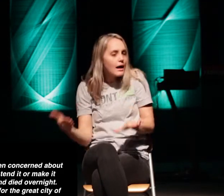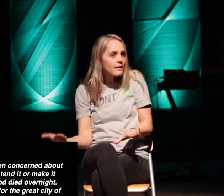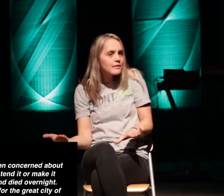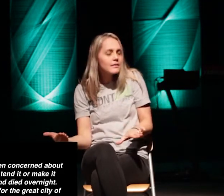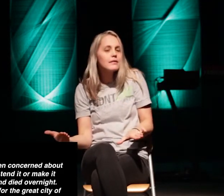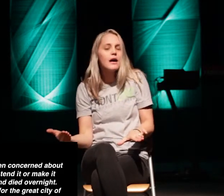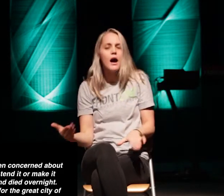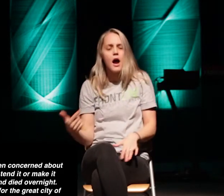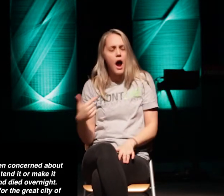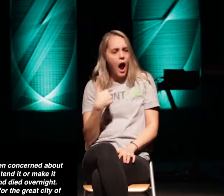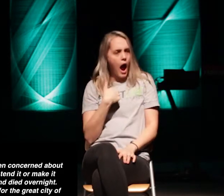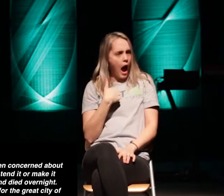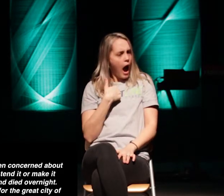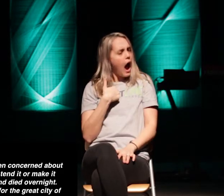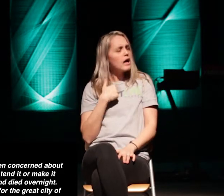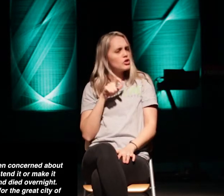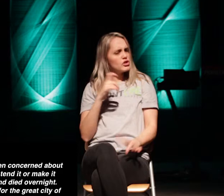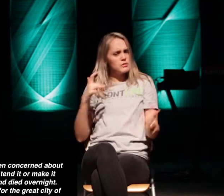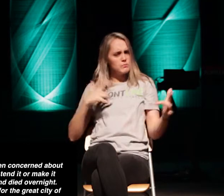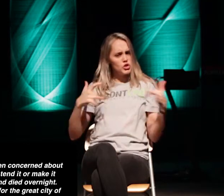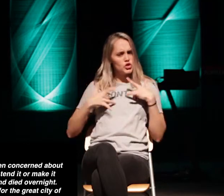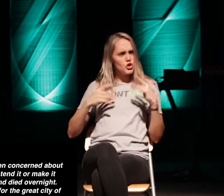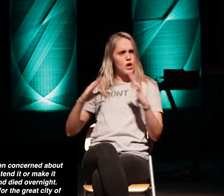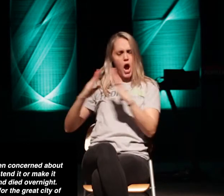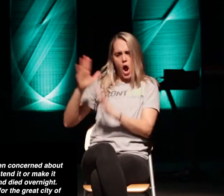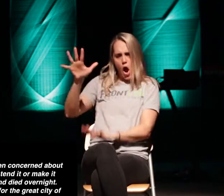great city of Nineveh, in which there are more than